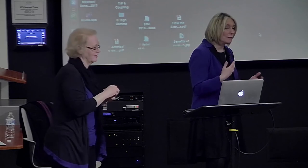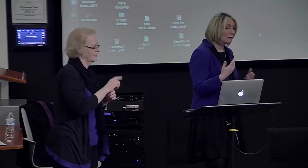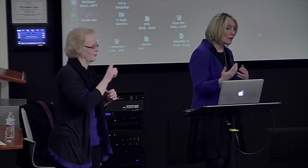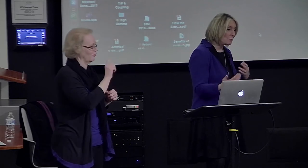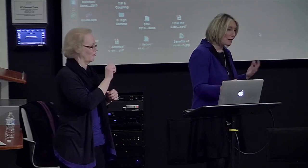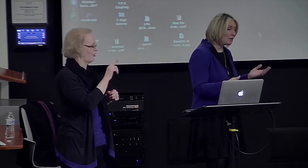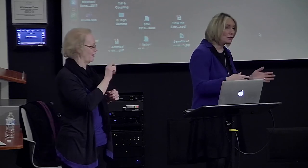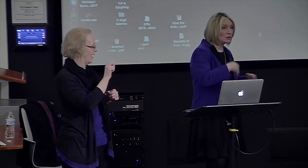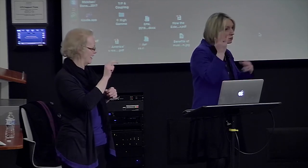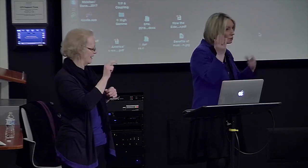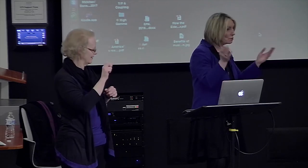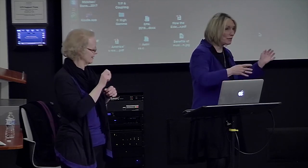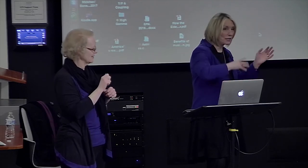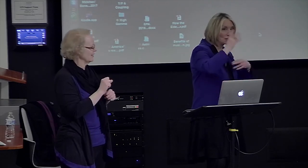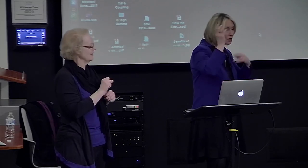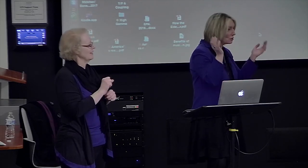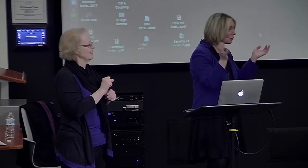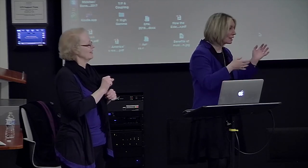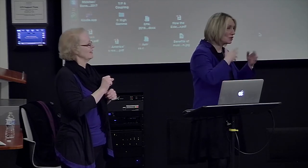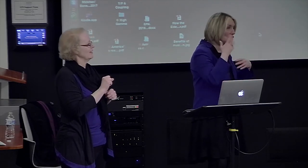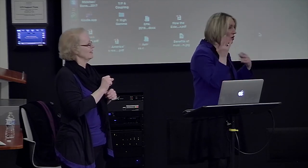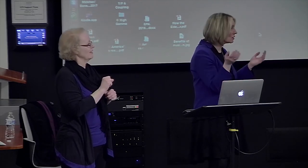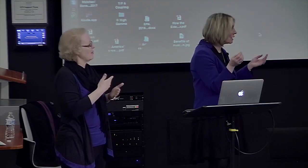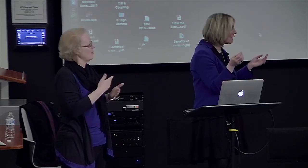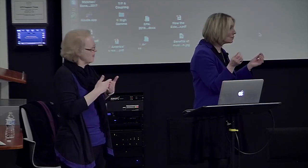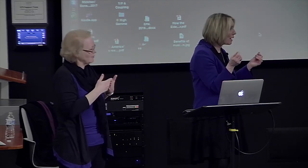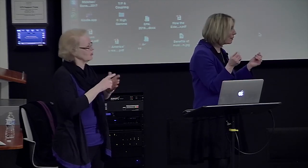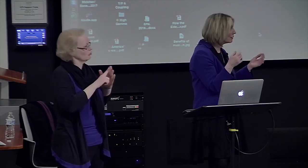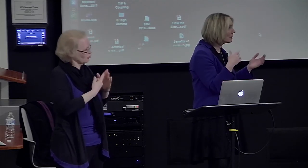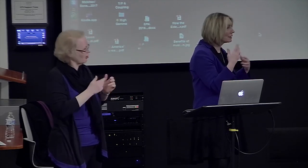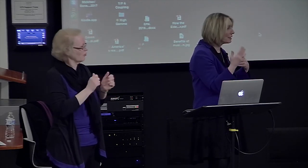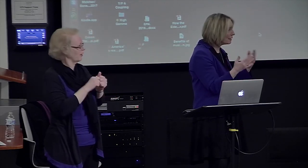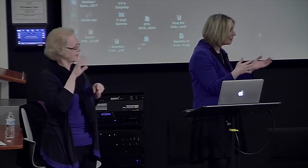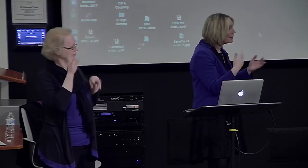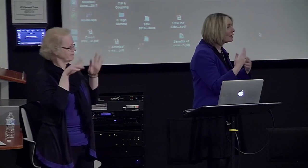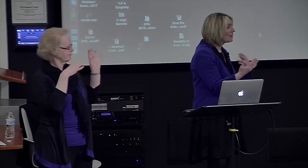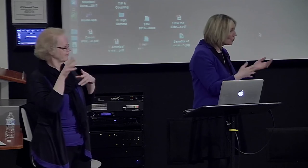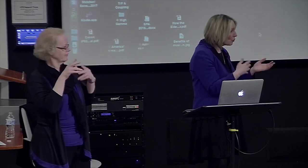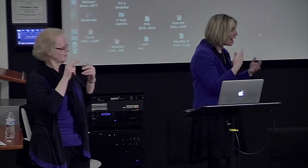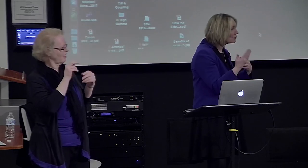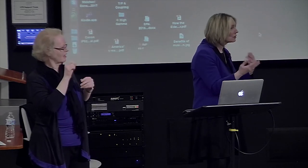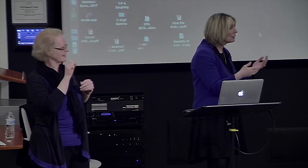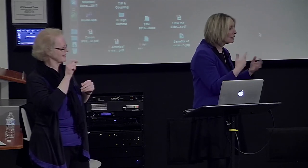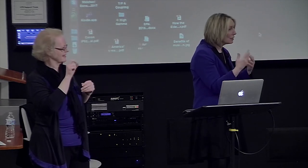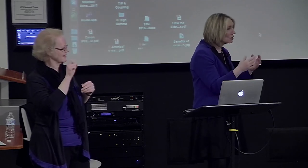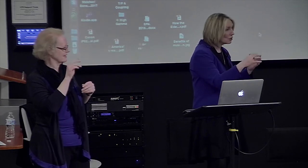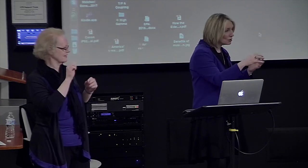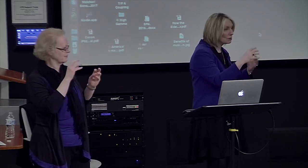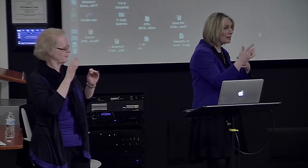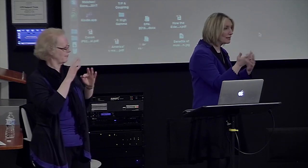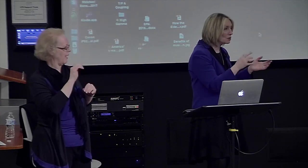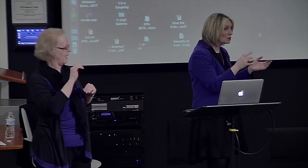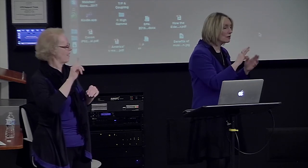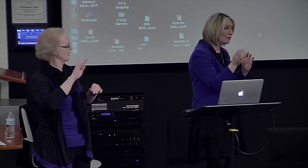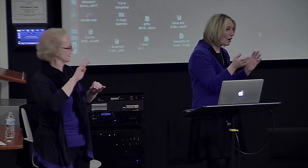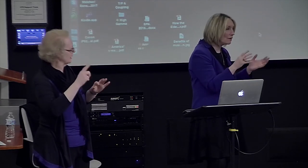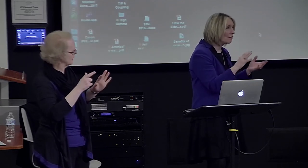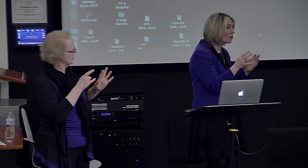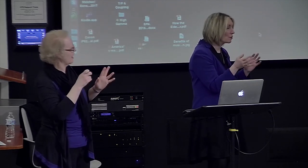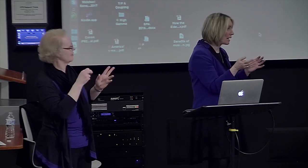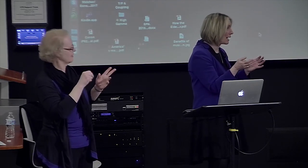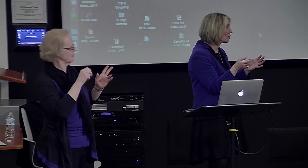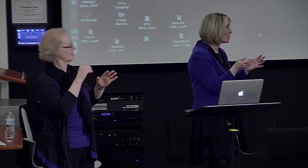that babies begin to do like this nonsense babbling and then they they gradually start to make these